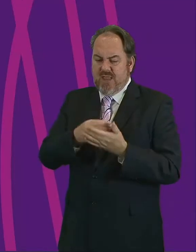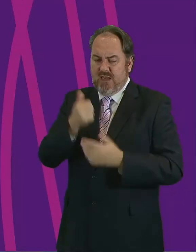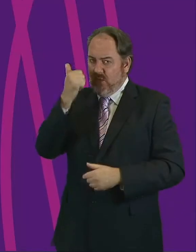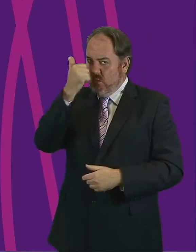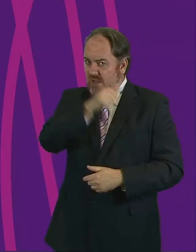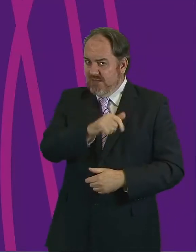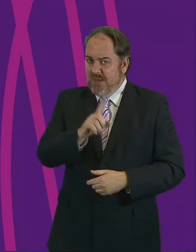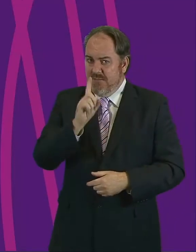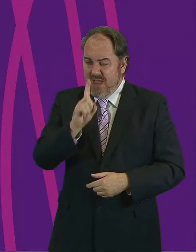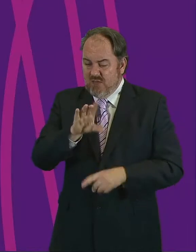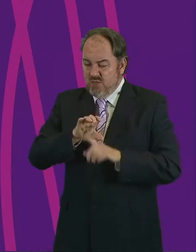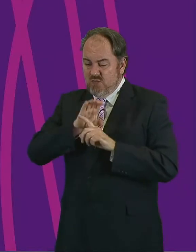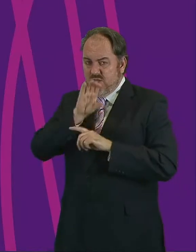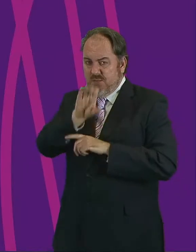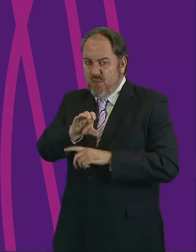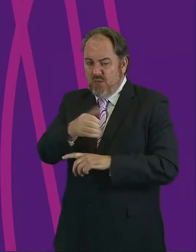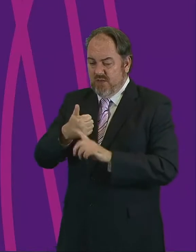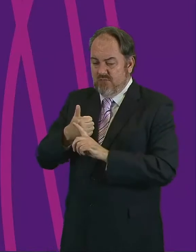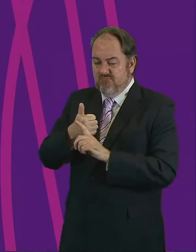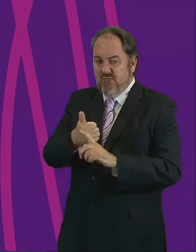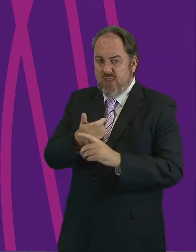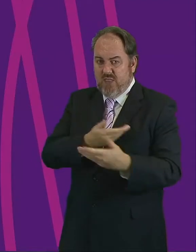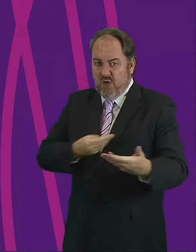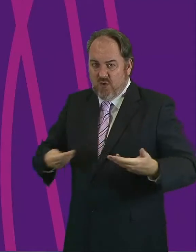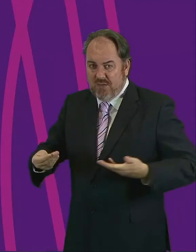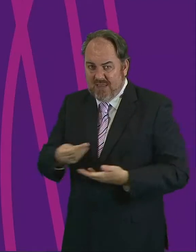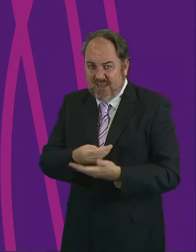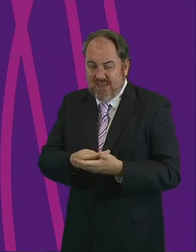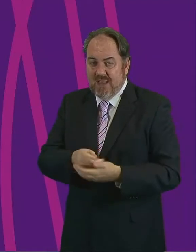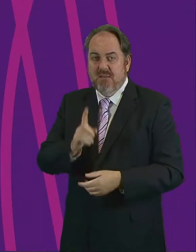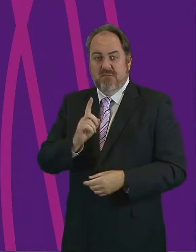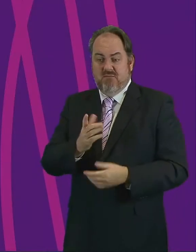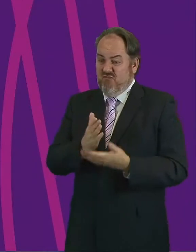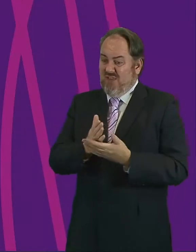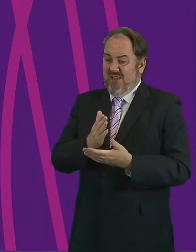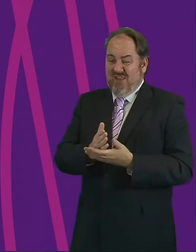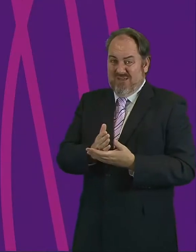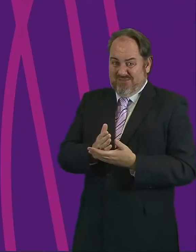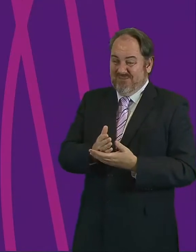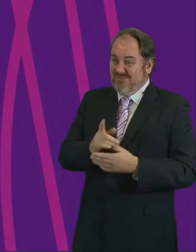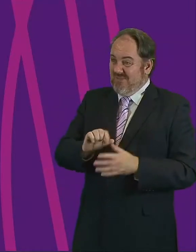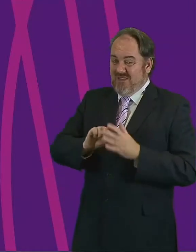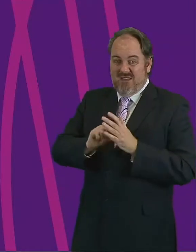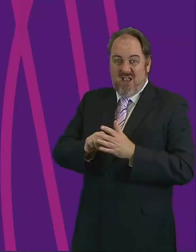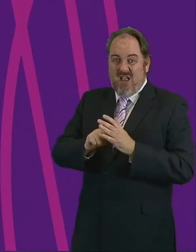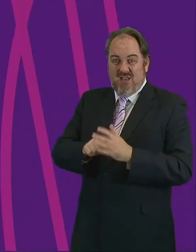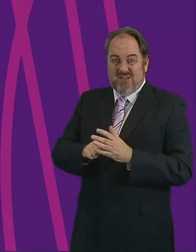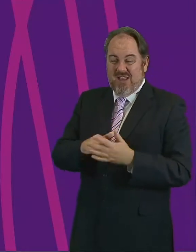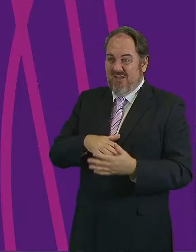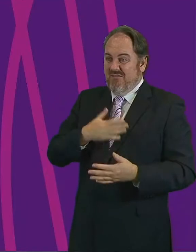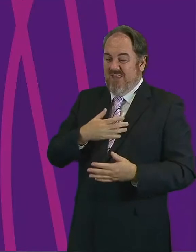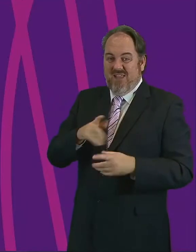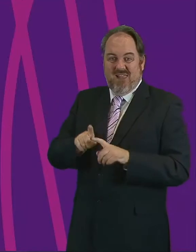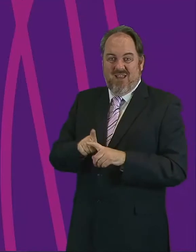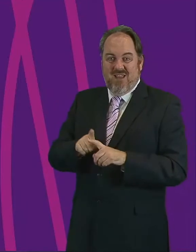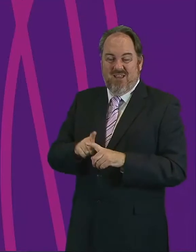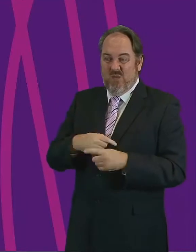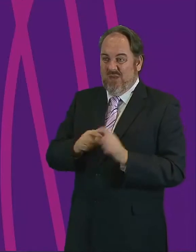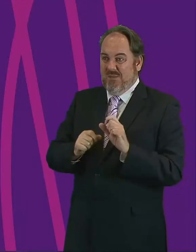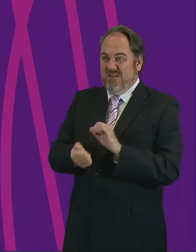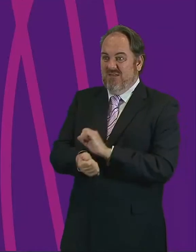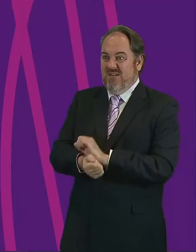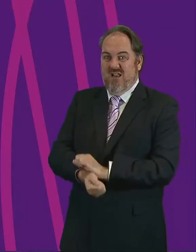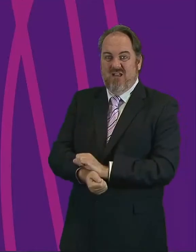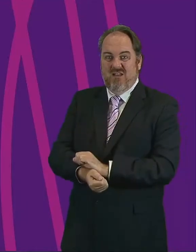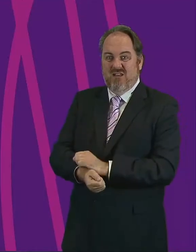economy. But until there is additional support, then it will be very difficult to do that without having one hand tied behind our back. Of course, if we